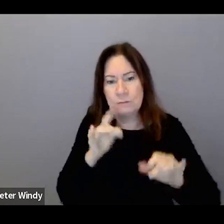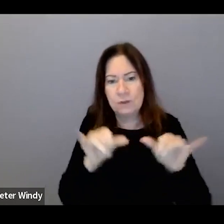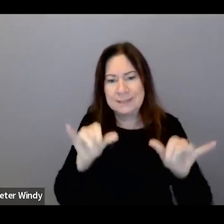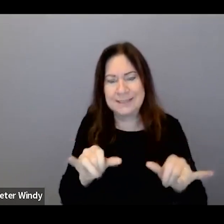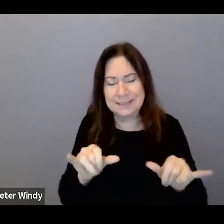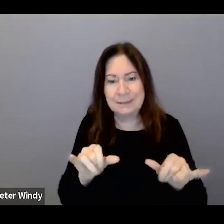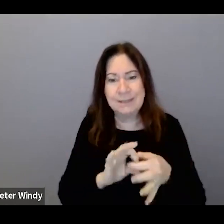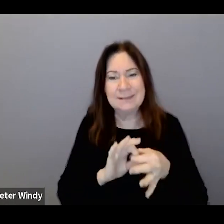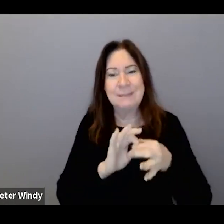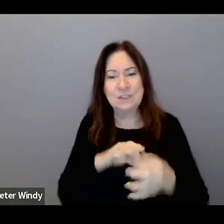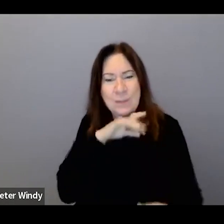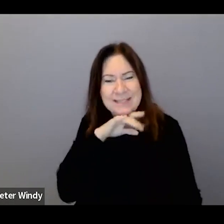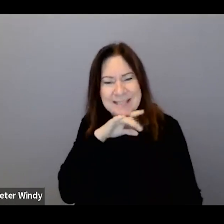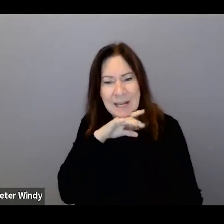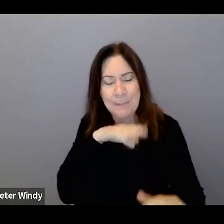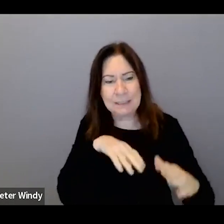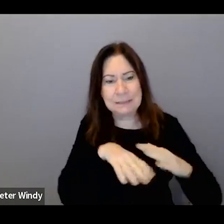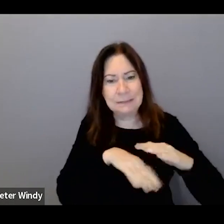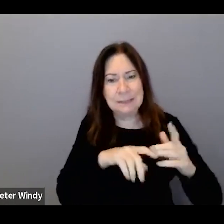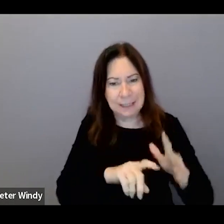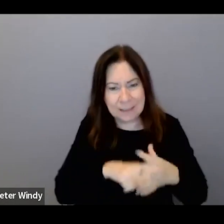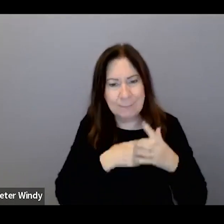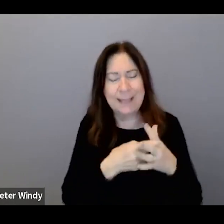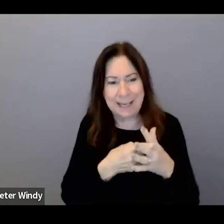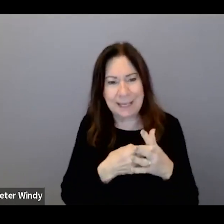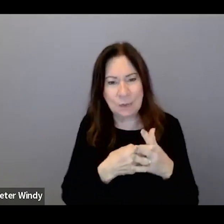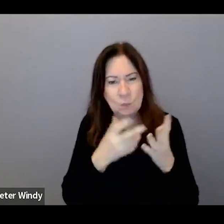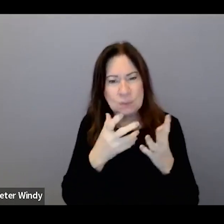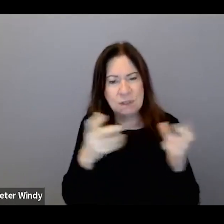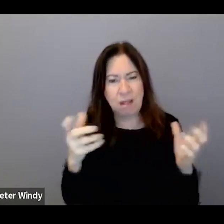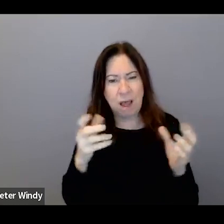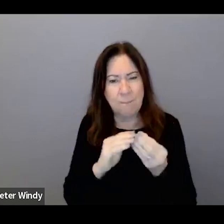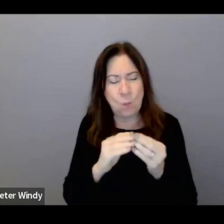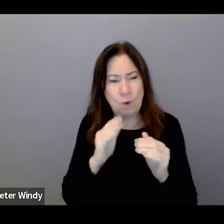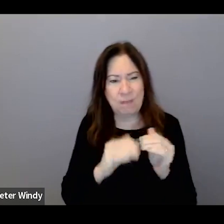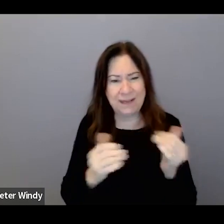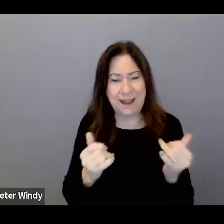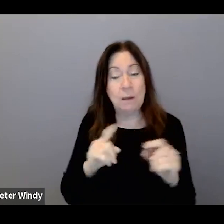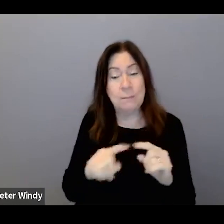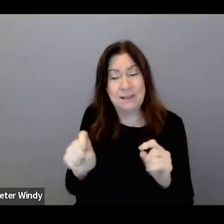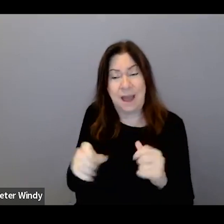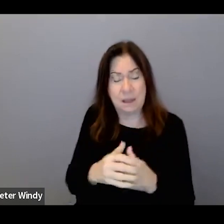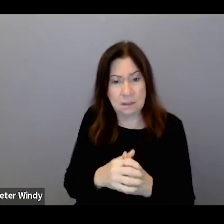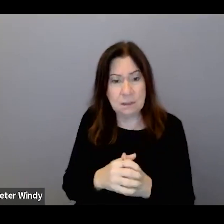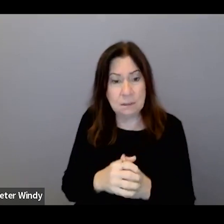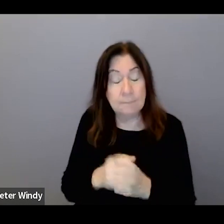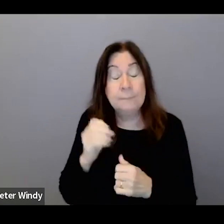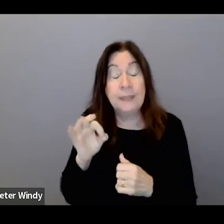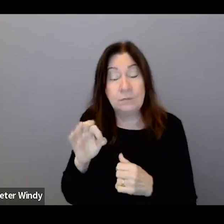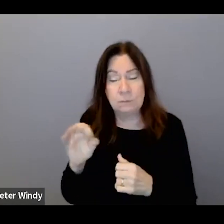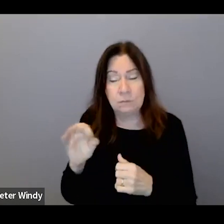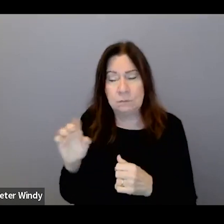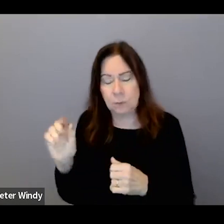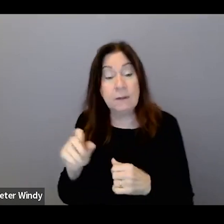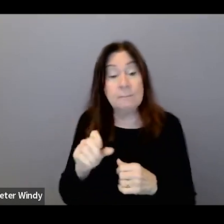sediment um, in the beginning was heavier than it is now. But yeah, if Yes, you're right. if